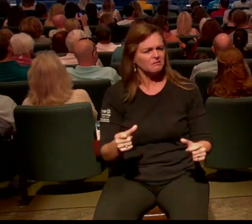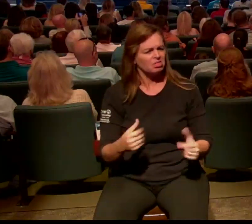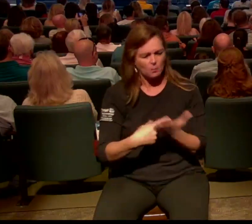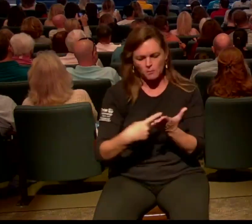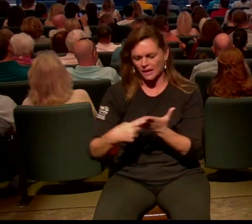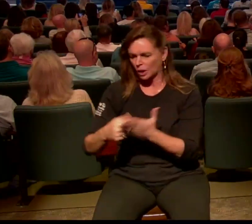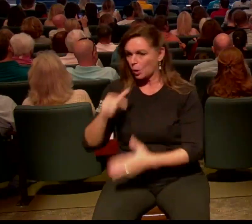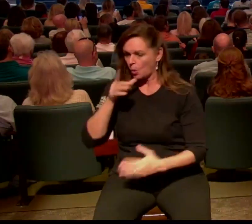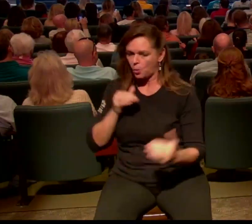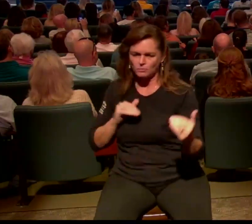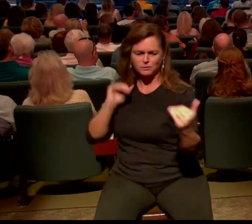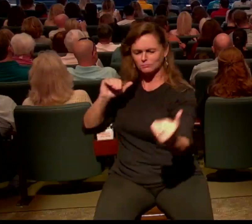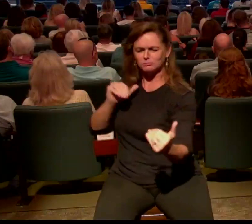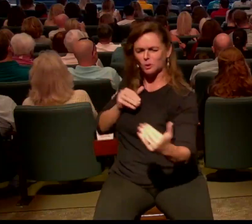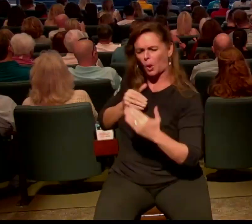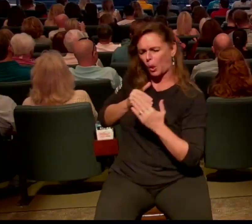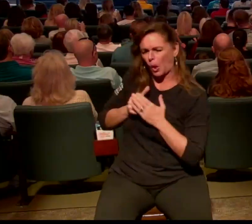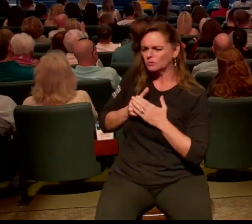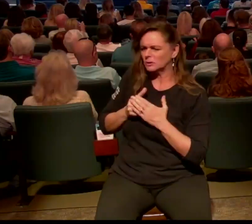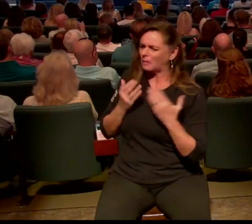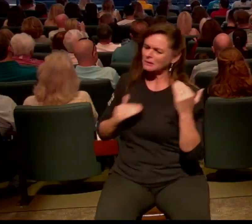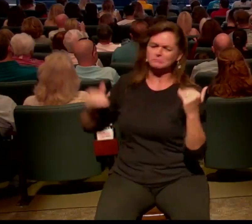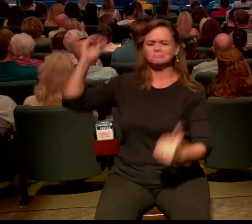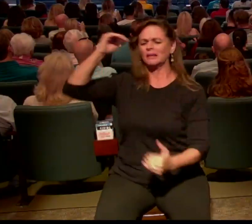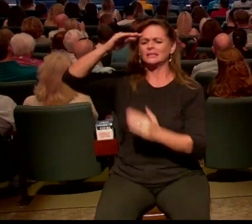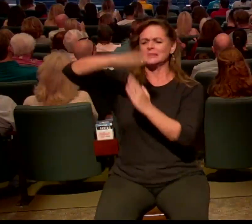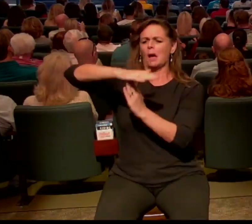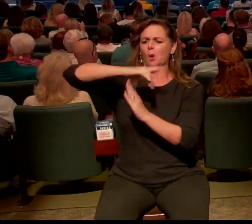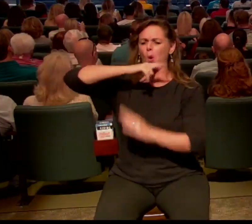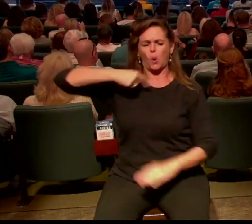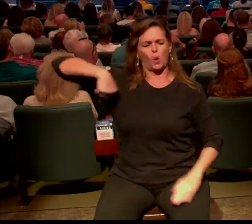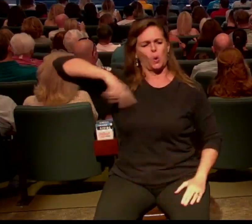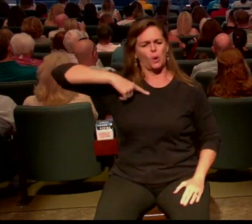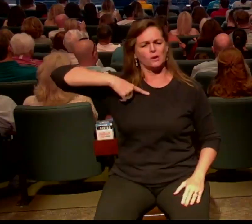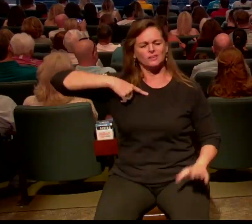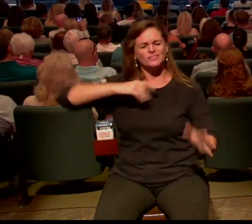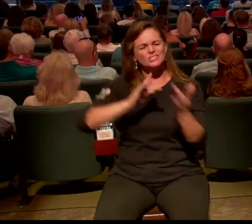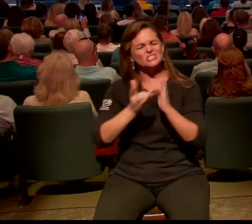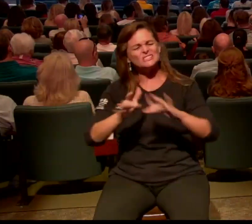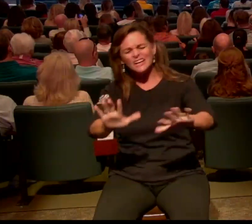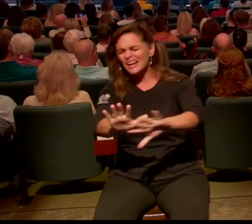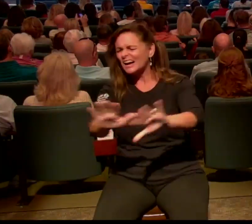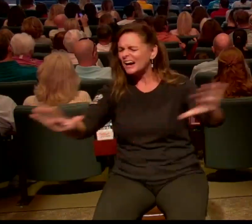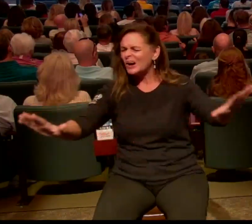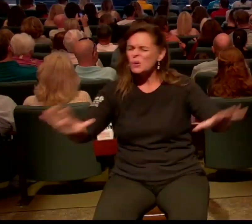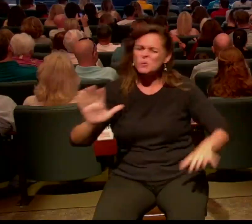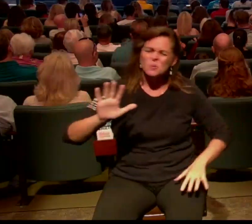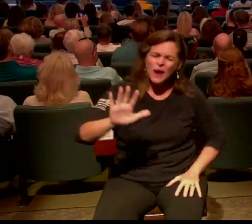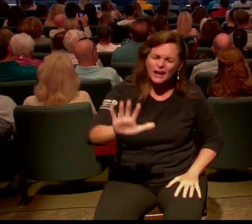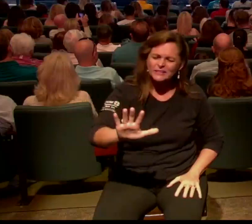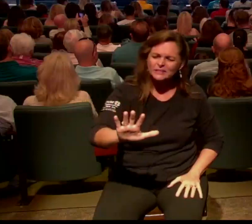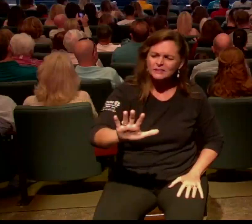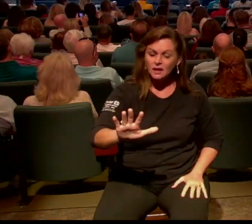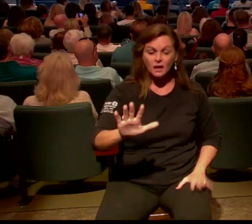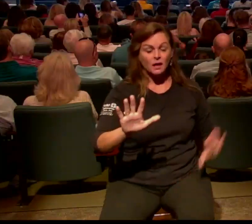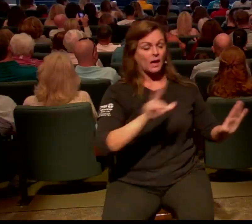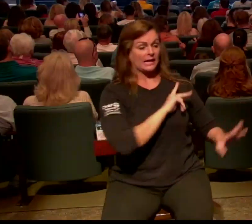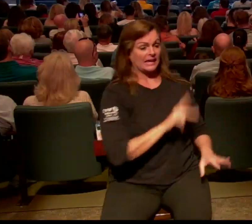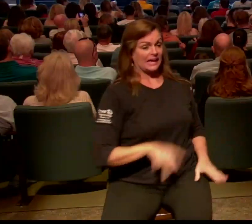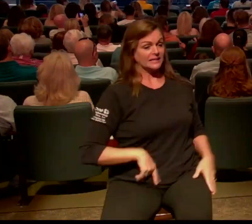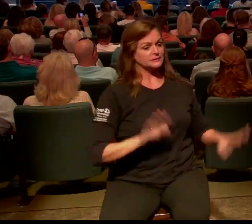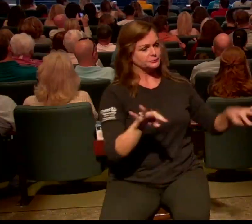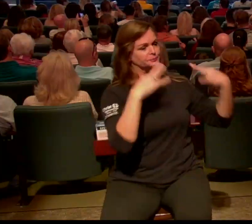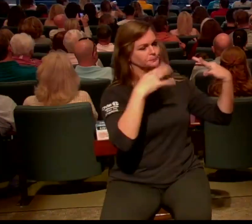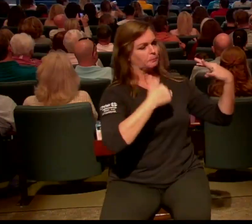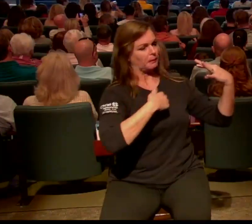of them would end up the greatest. But Jesus intervened. He said, "Kings like to throw their weight around, and people of authority